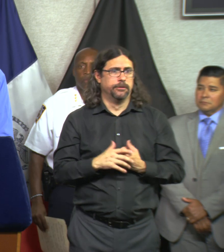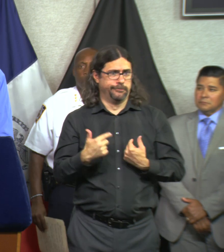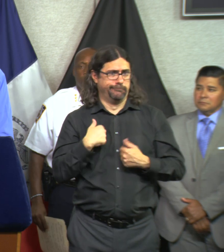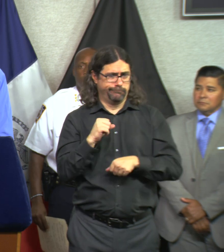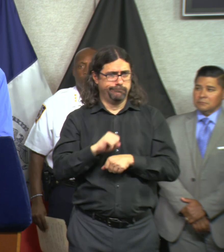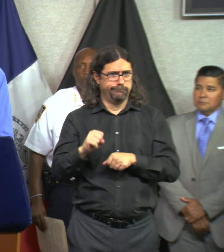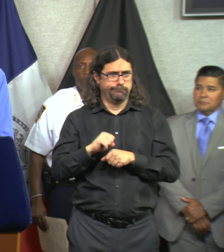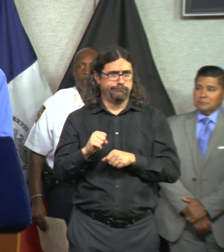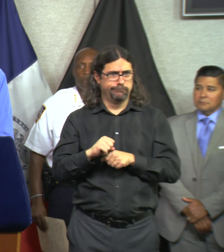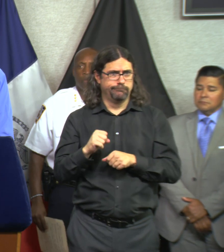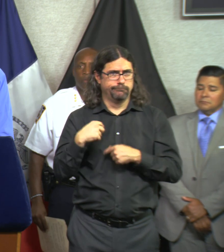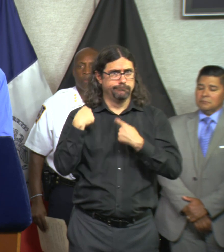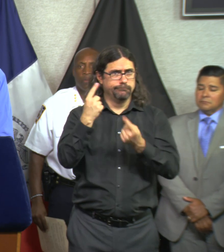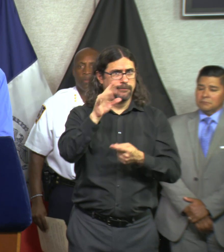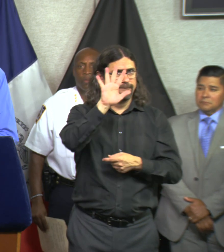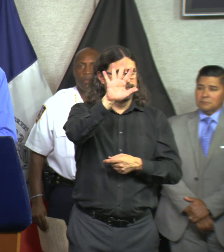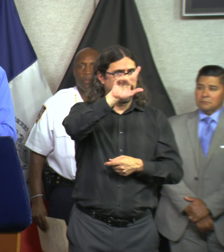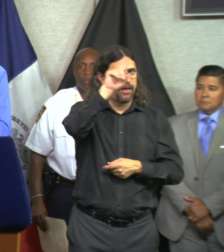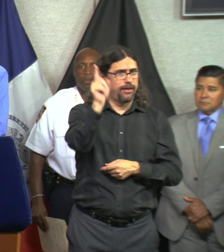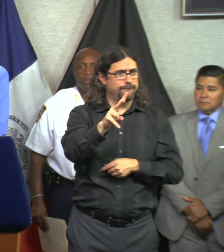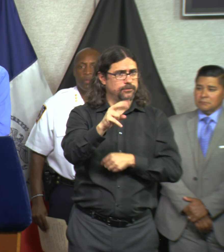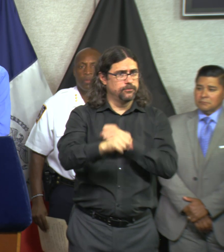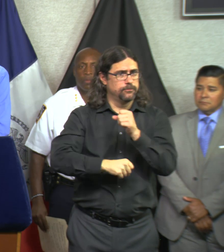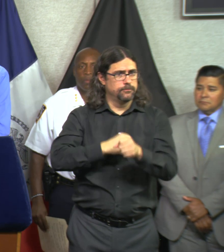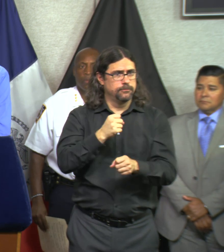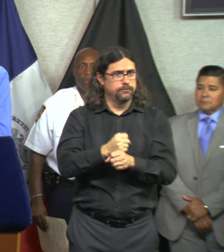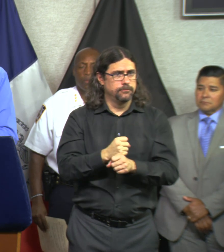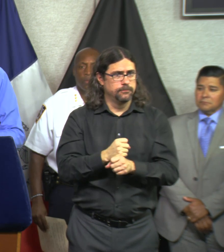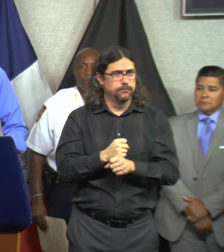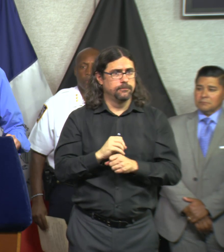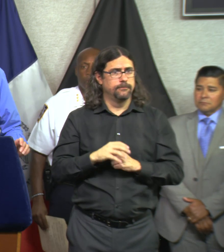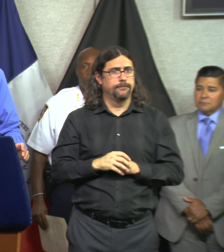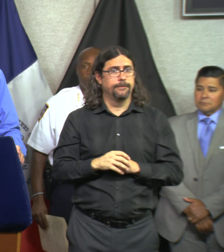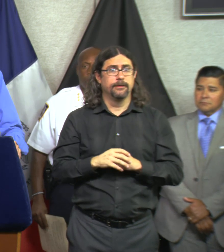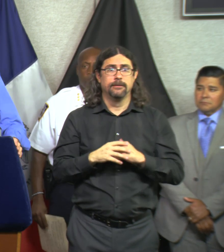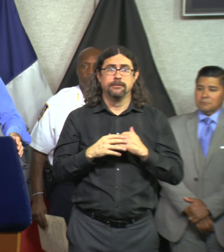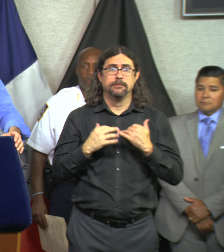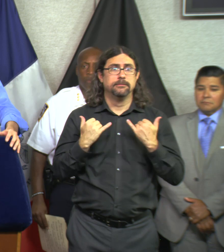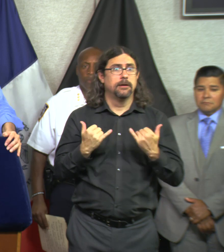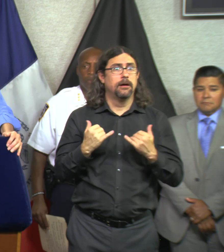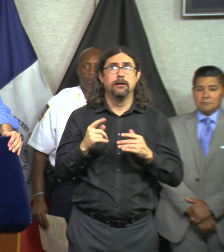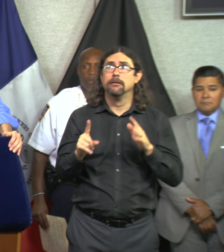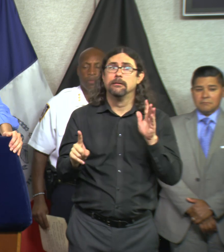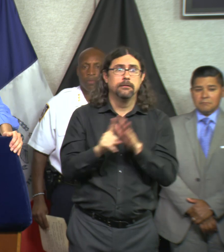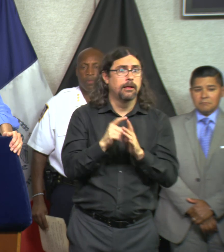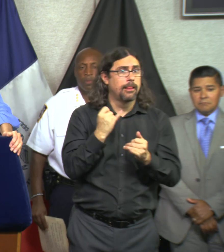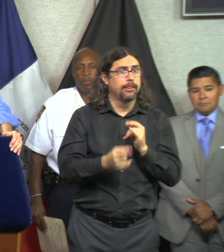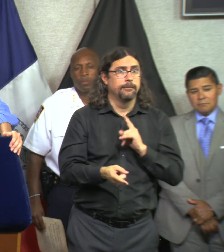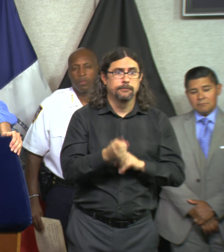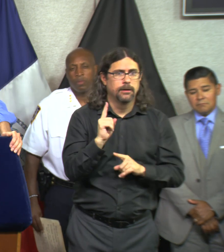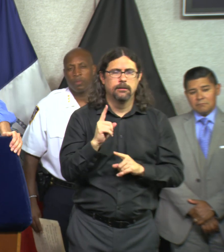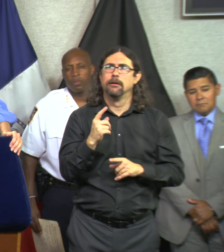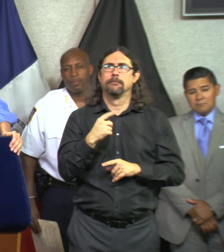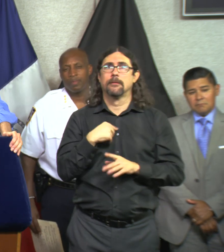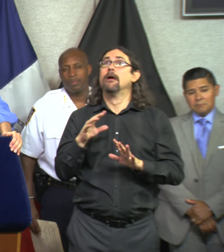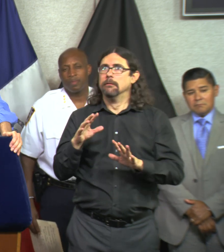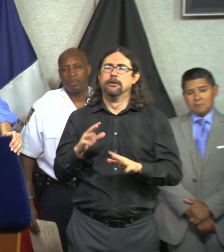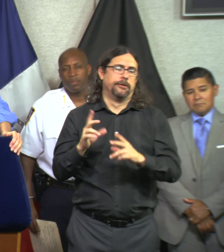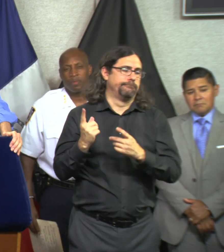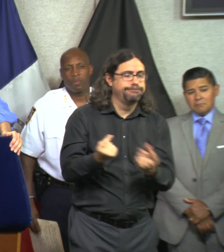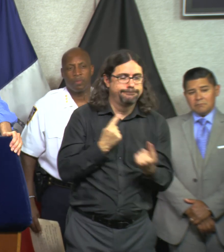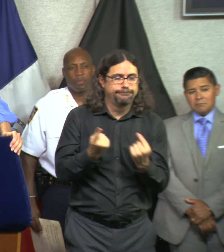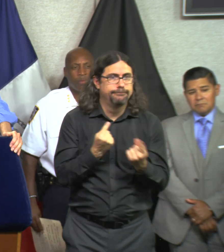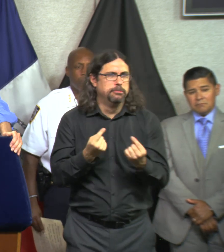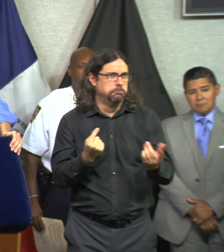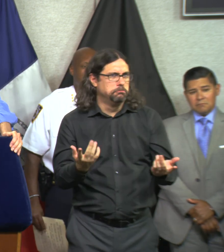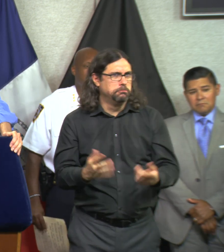saw coming and happens out of nowhere, then we're put in a reaction mode. It's a different reality. Way back. I was with you last night at